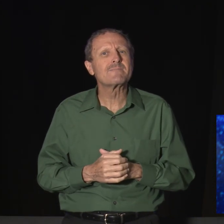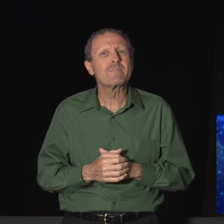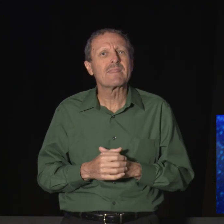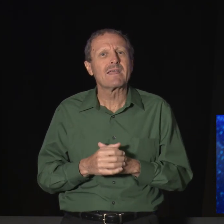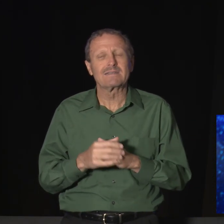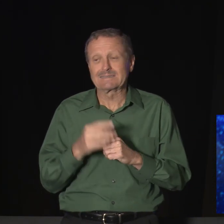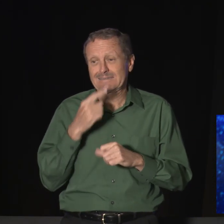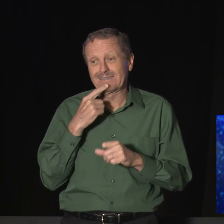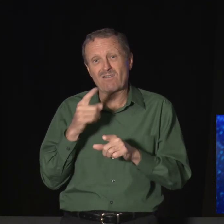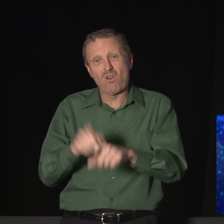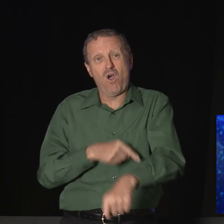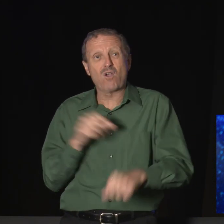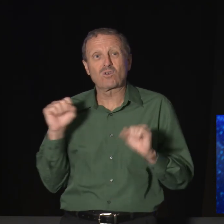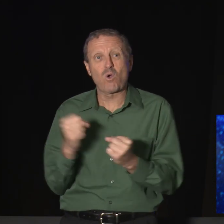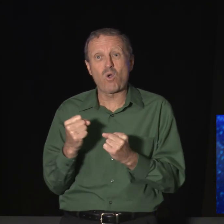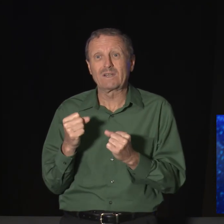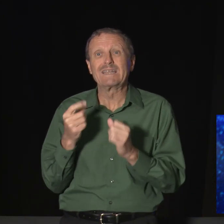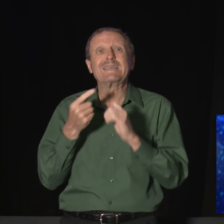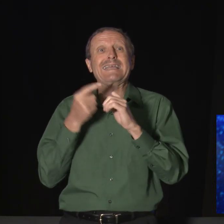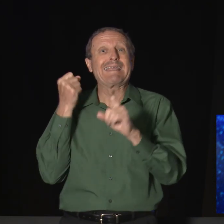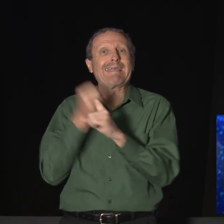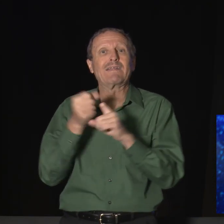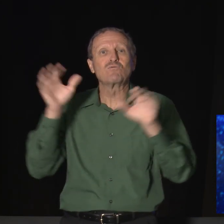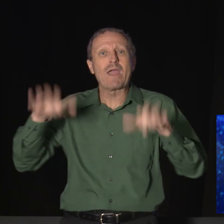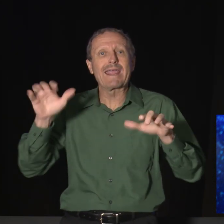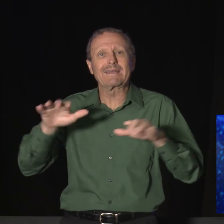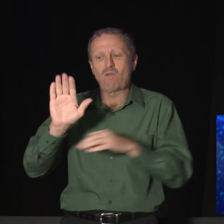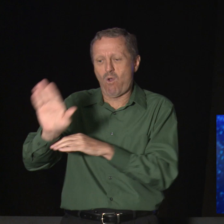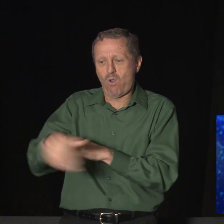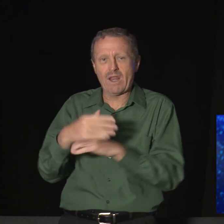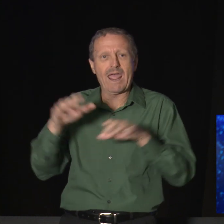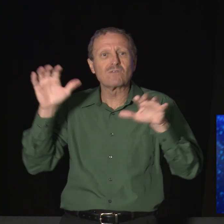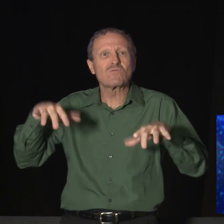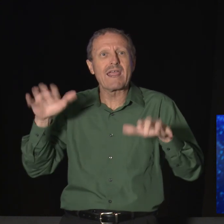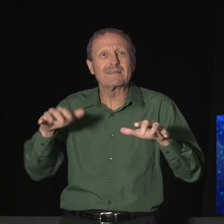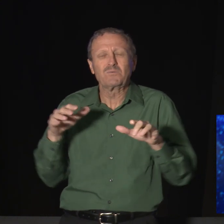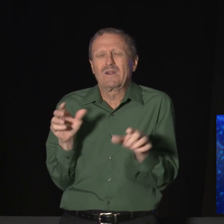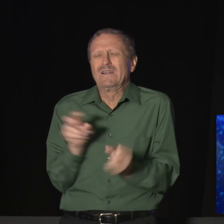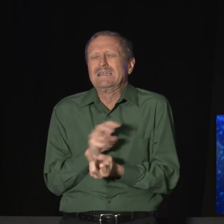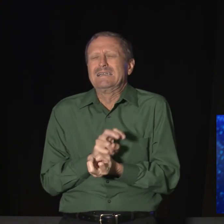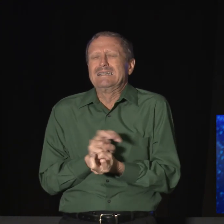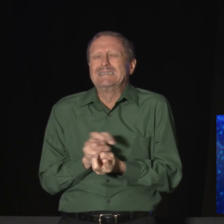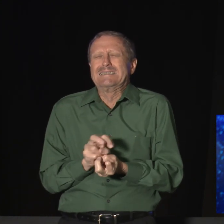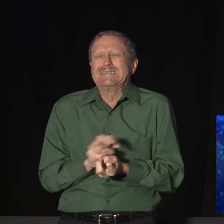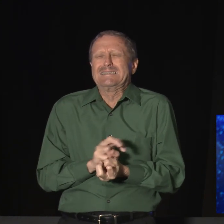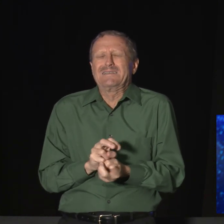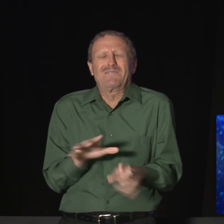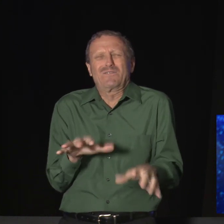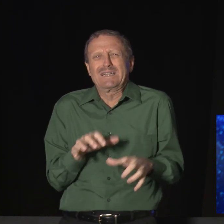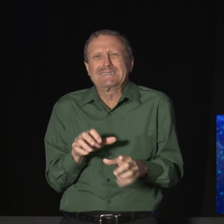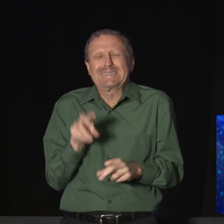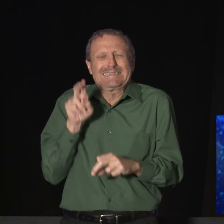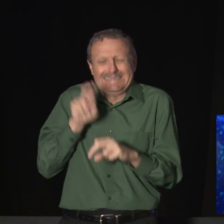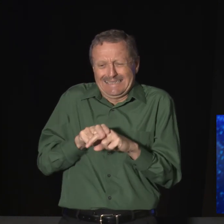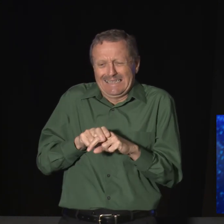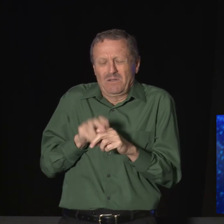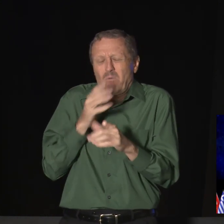Long and cold, the rainy season hit, and it would rain all night, and we were freezing, sitting there,